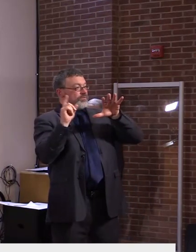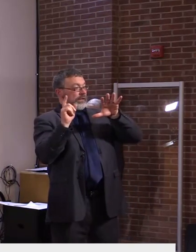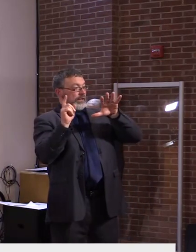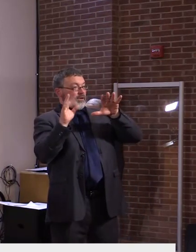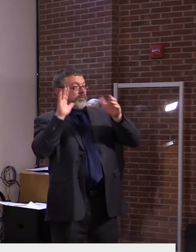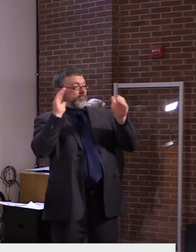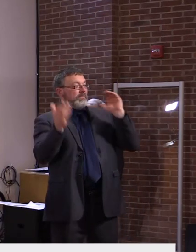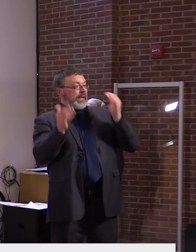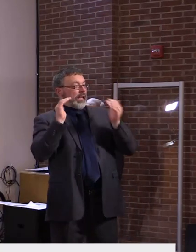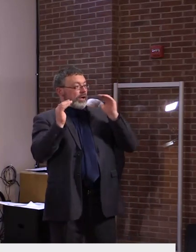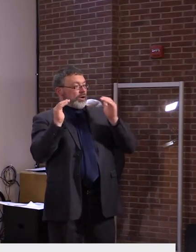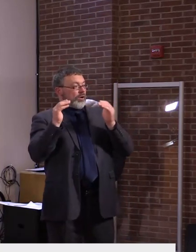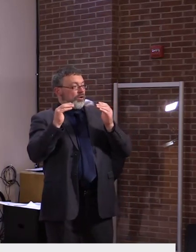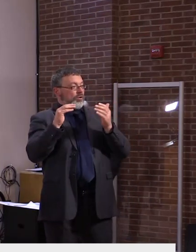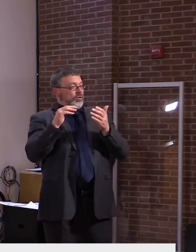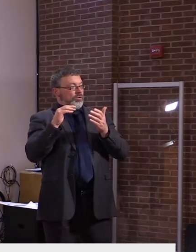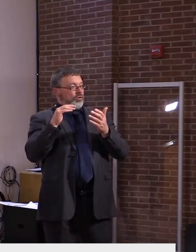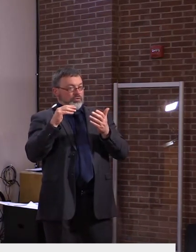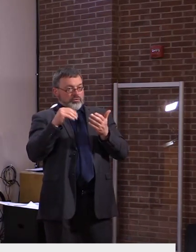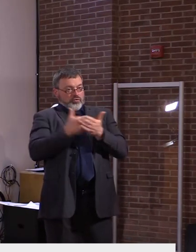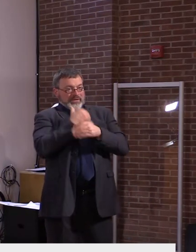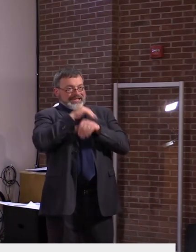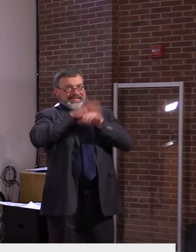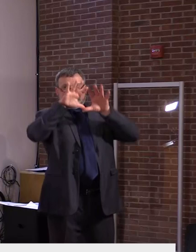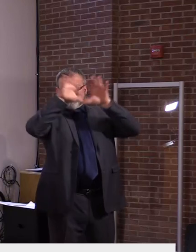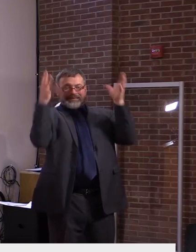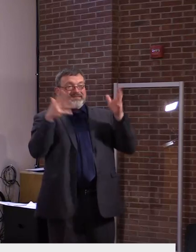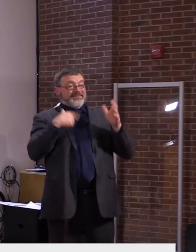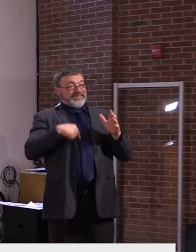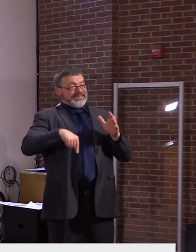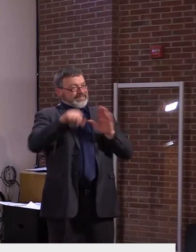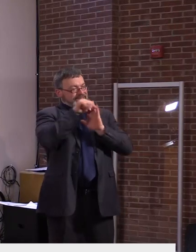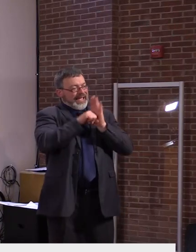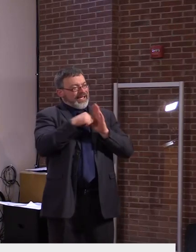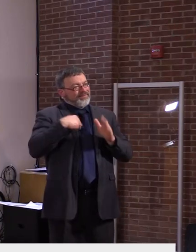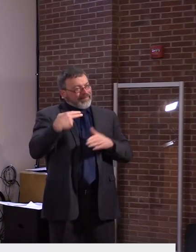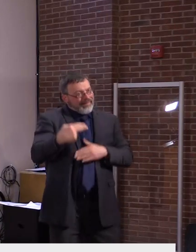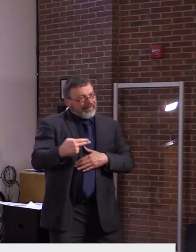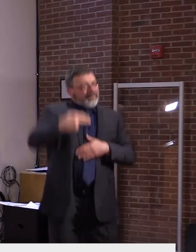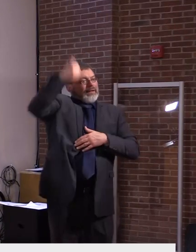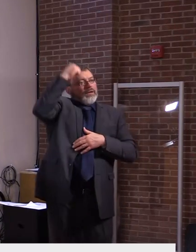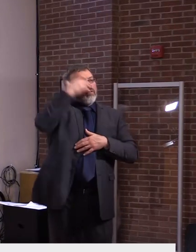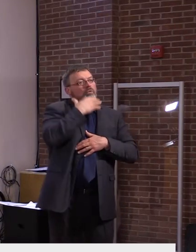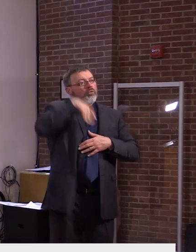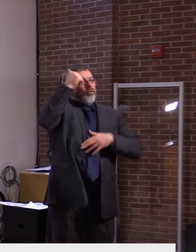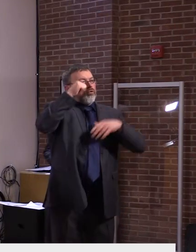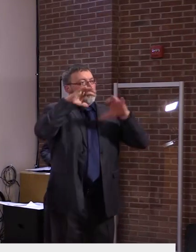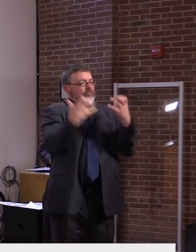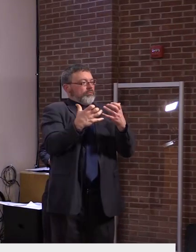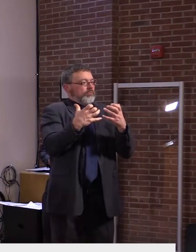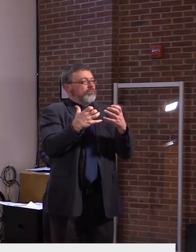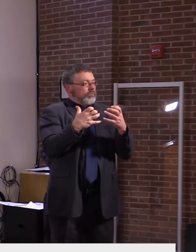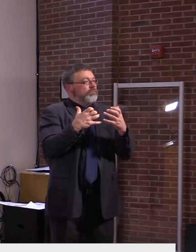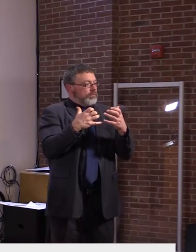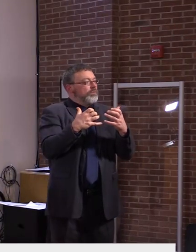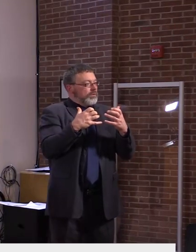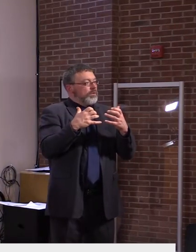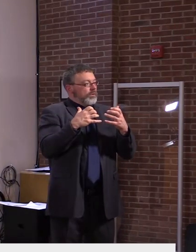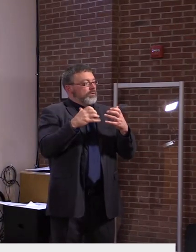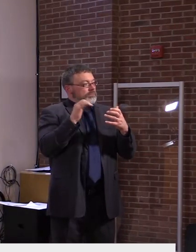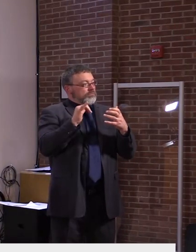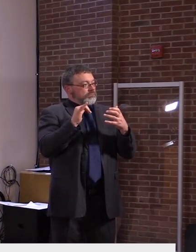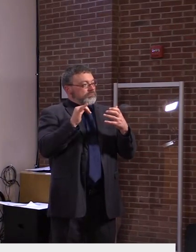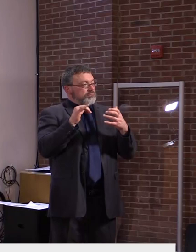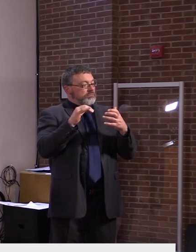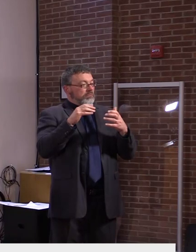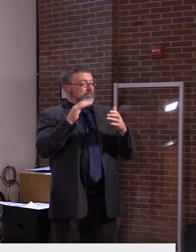the oldest states in the country. And we vie for position number one amongst the three of us